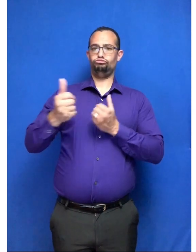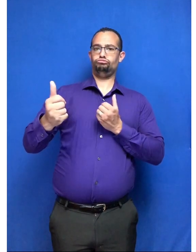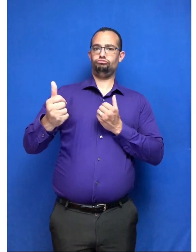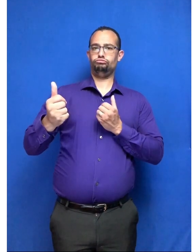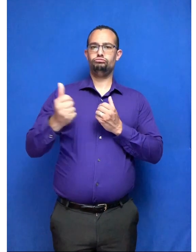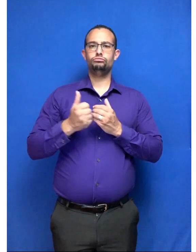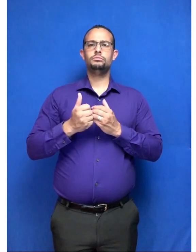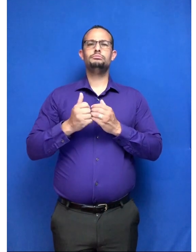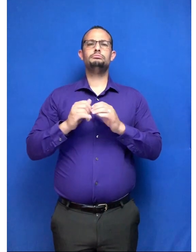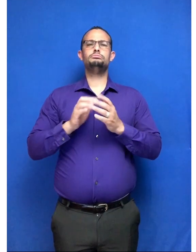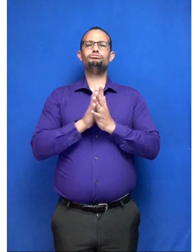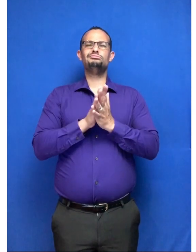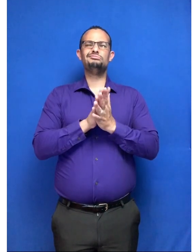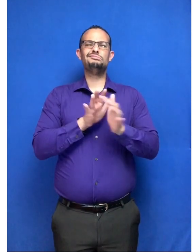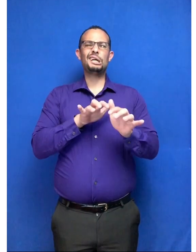when possible.